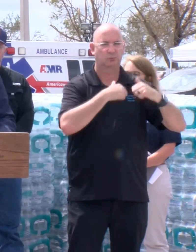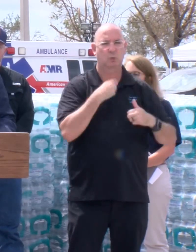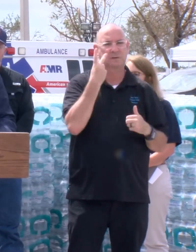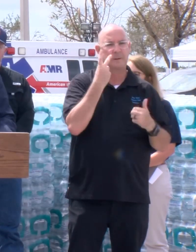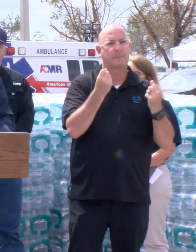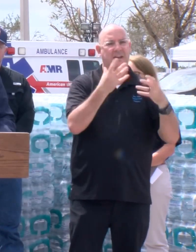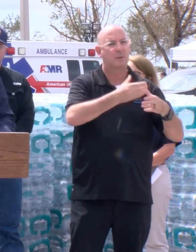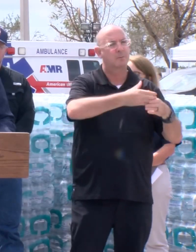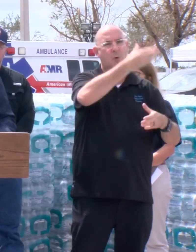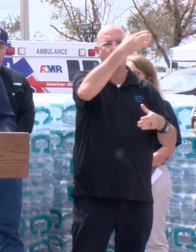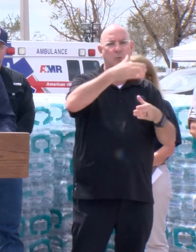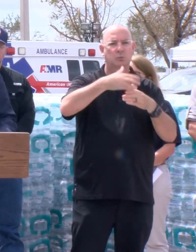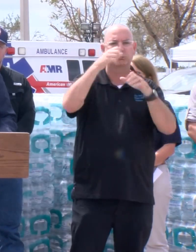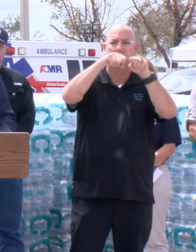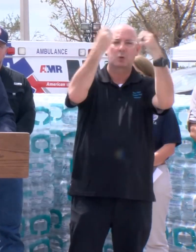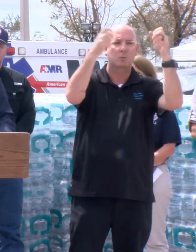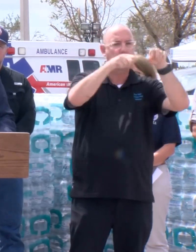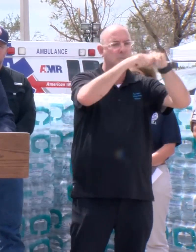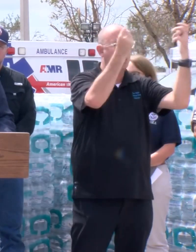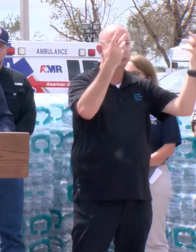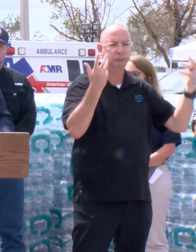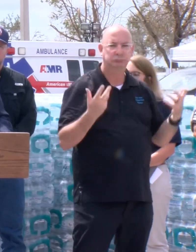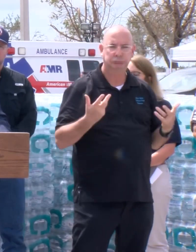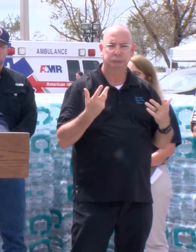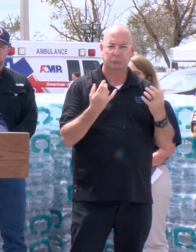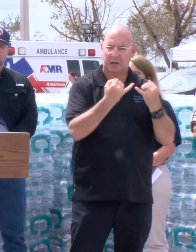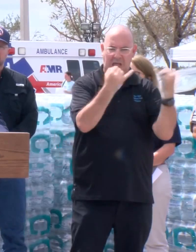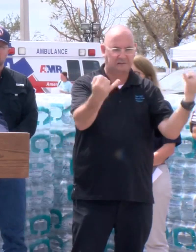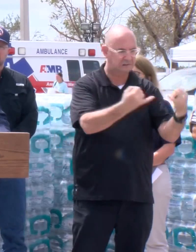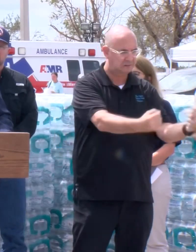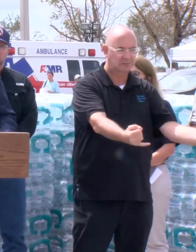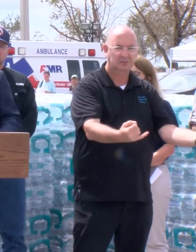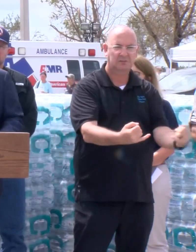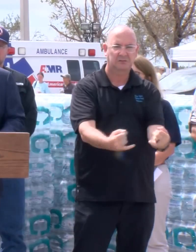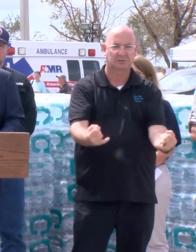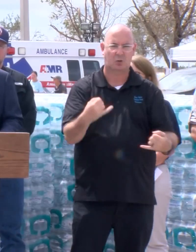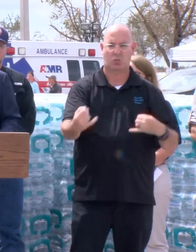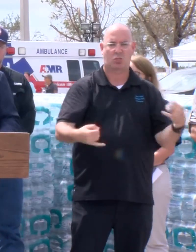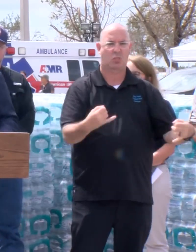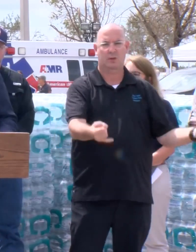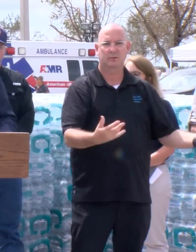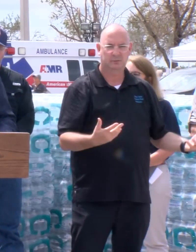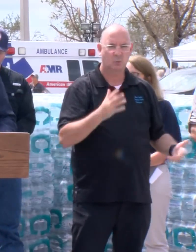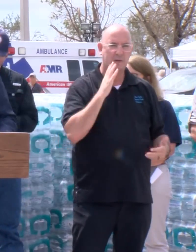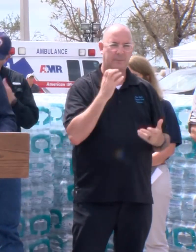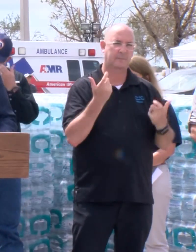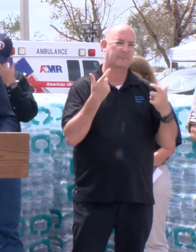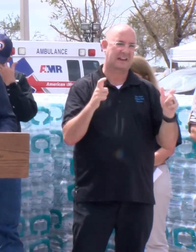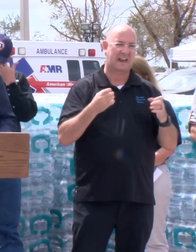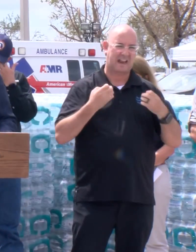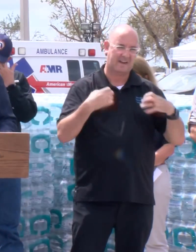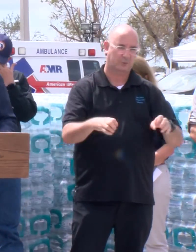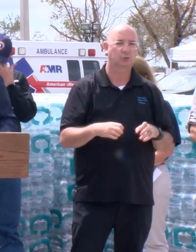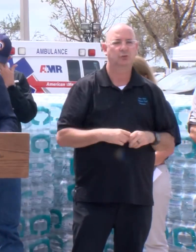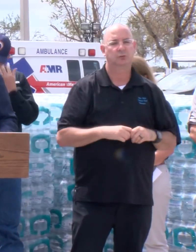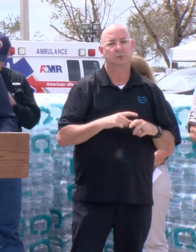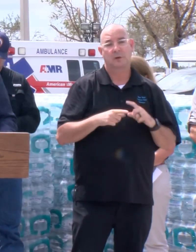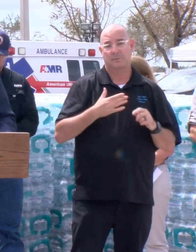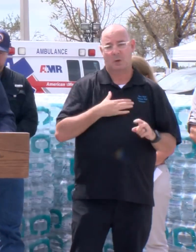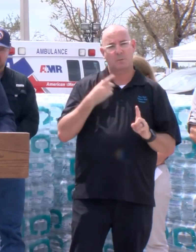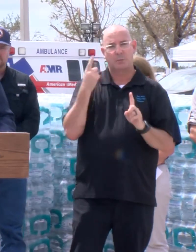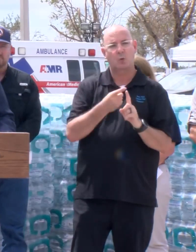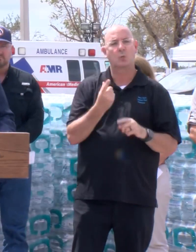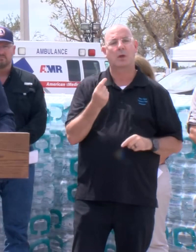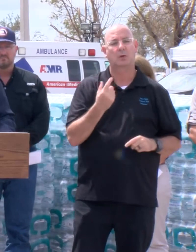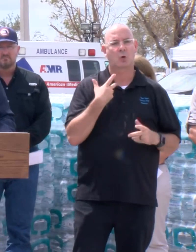half, lines everywhere. So that's gonna take a big effort. But our view was, we don't wanna wait till the causeway is done